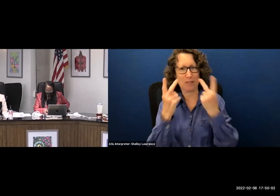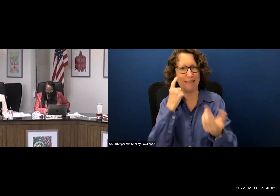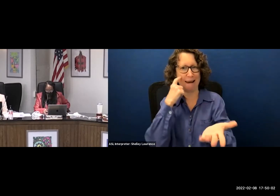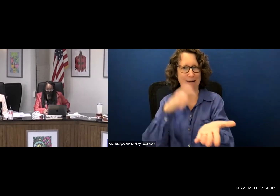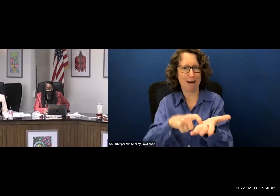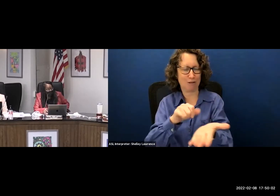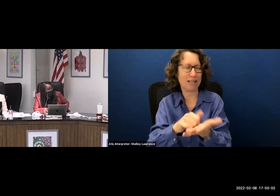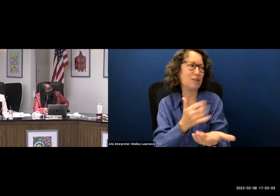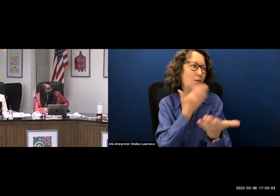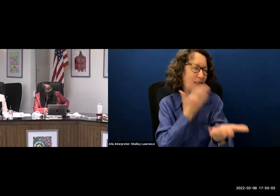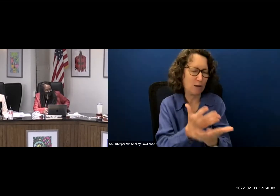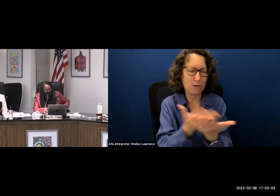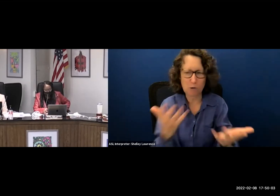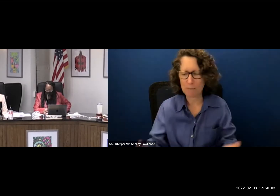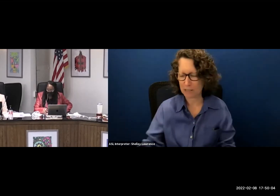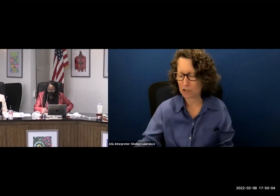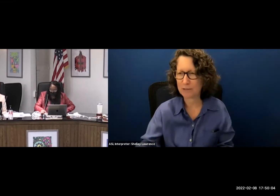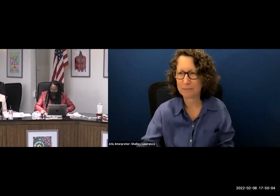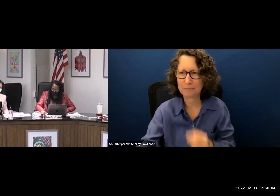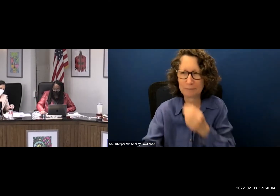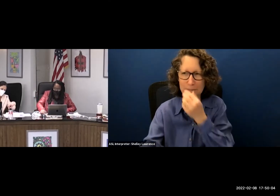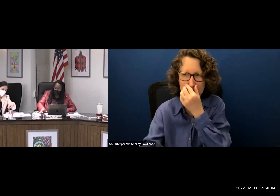So again, thank you so much.